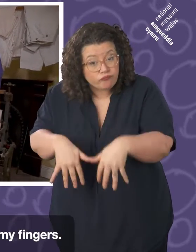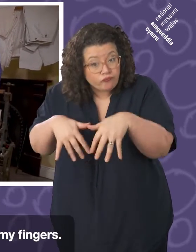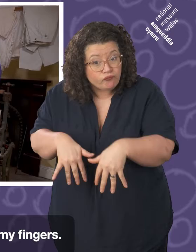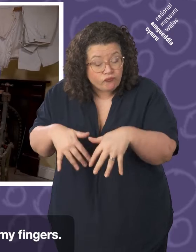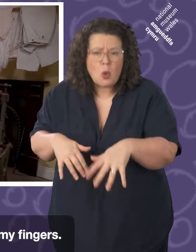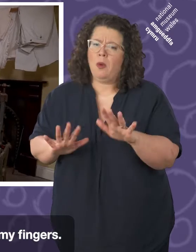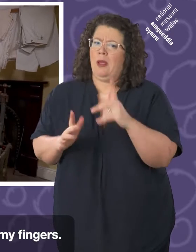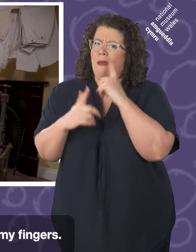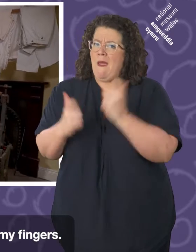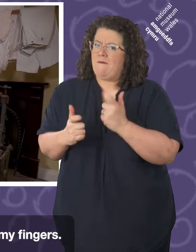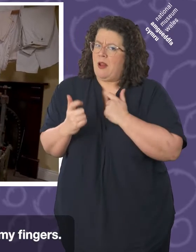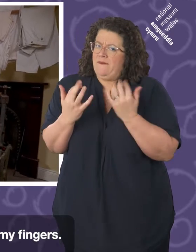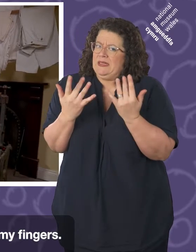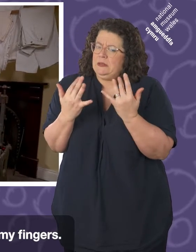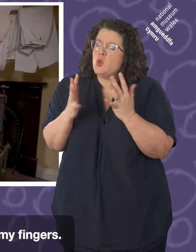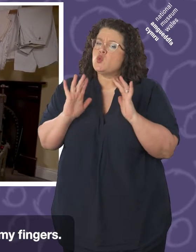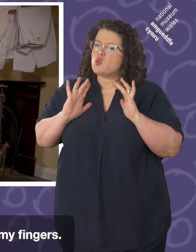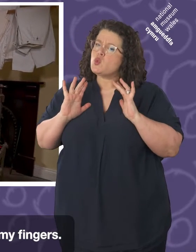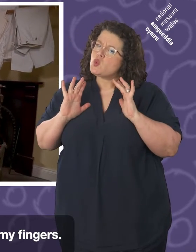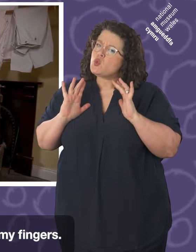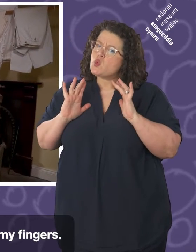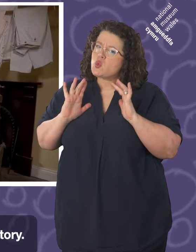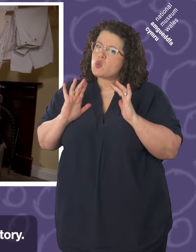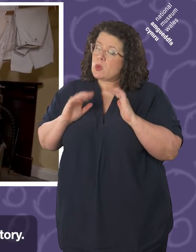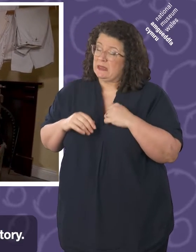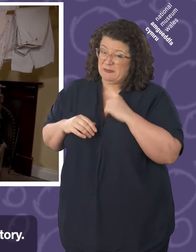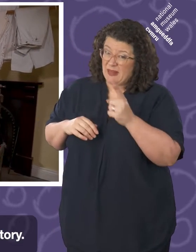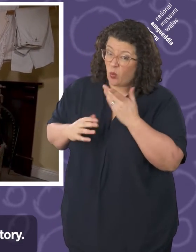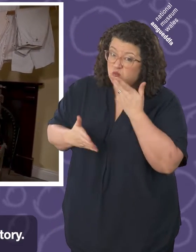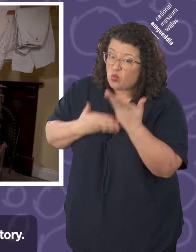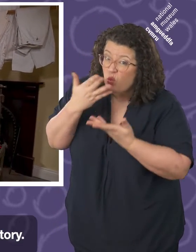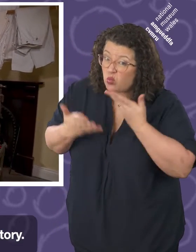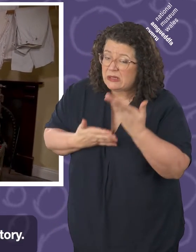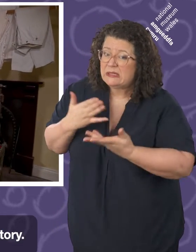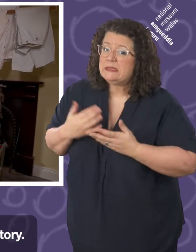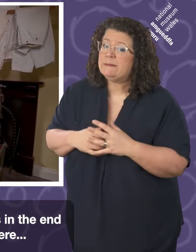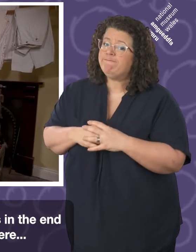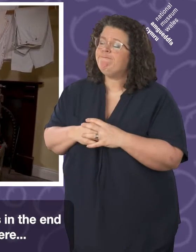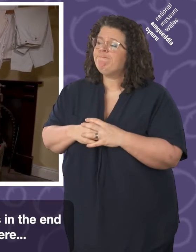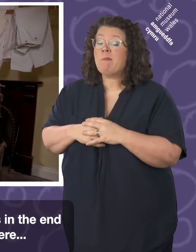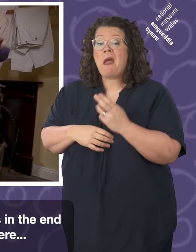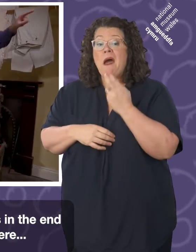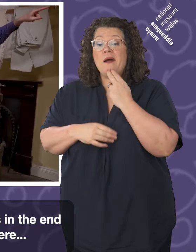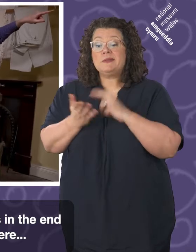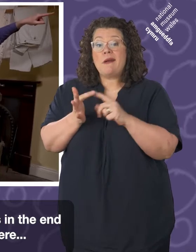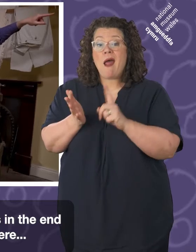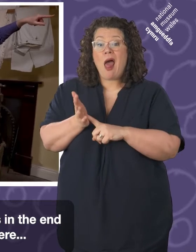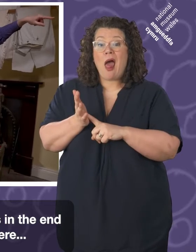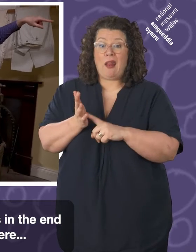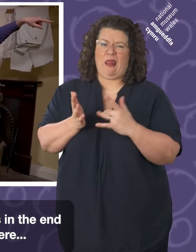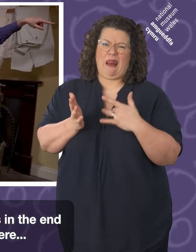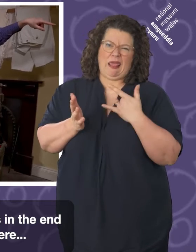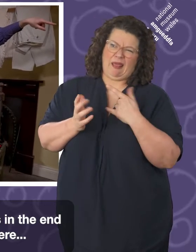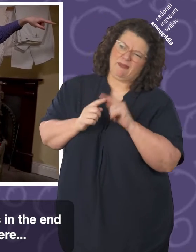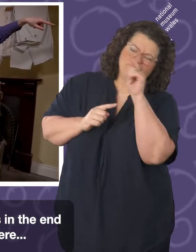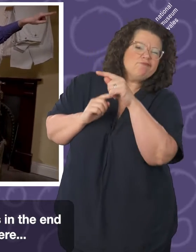I am very careful of my fingers. I'll tell you a story. Auntie Nell, who lives in the end